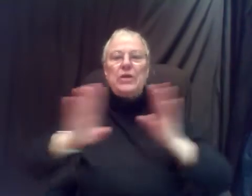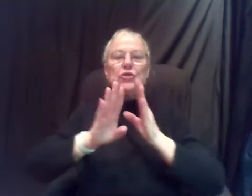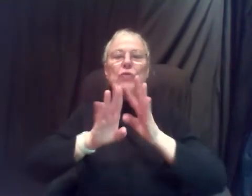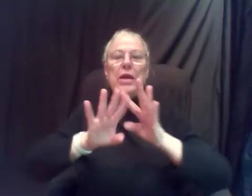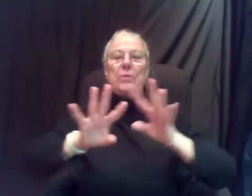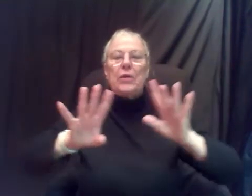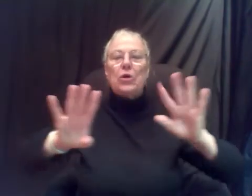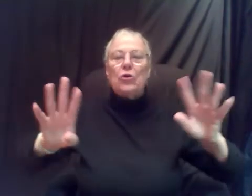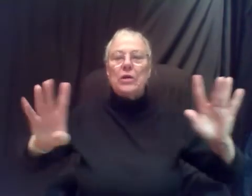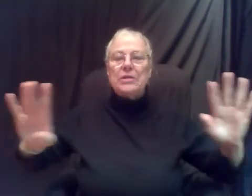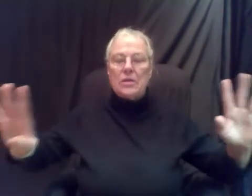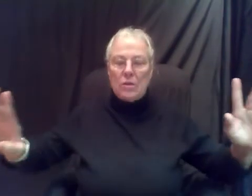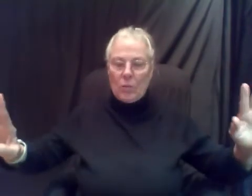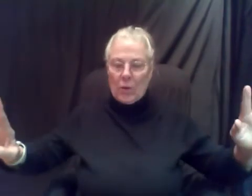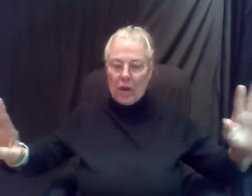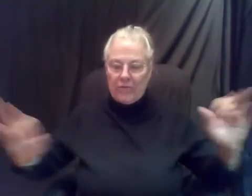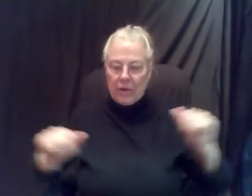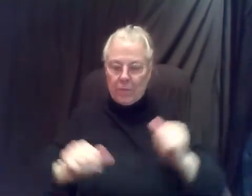straight, but a curtain is a little bit wavy.